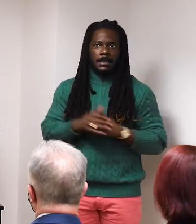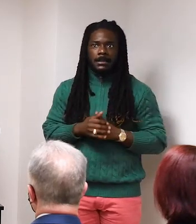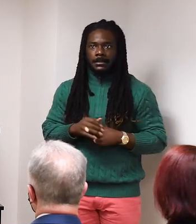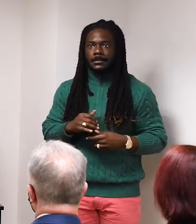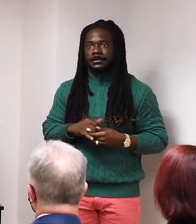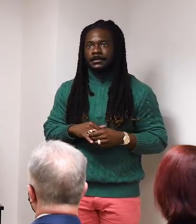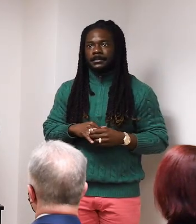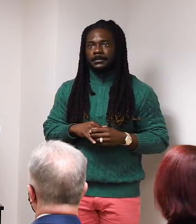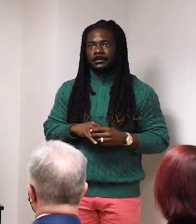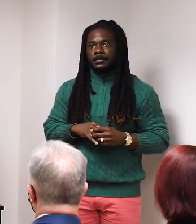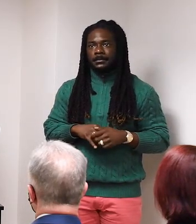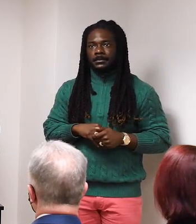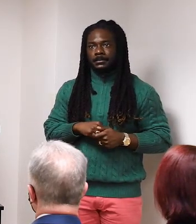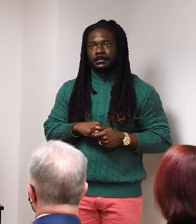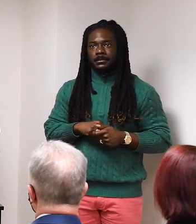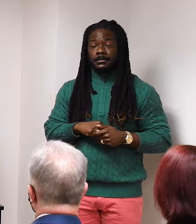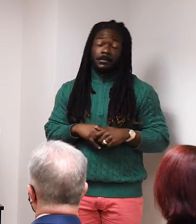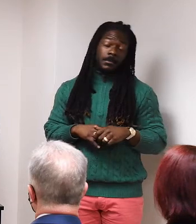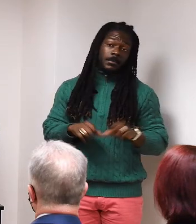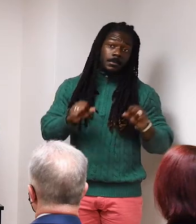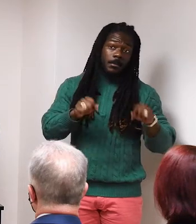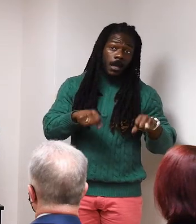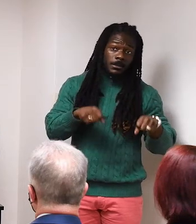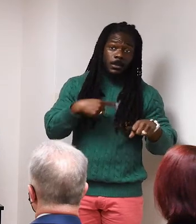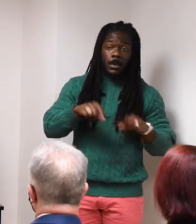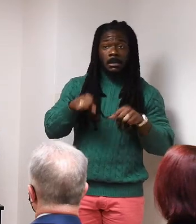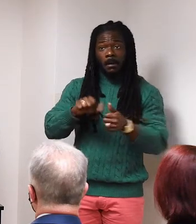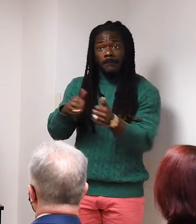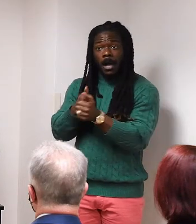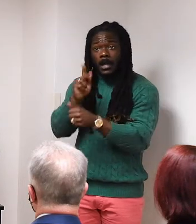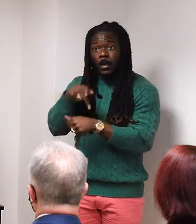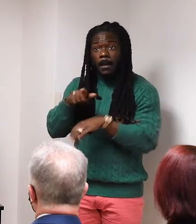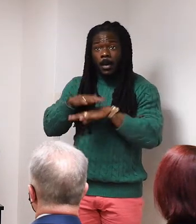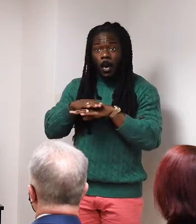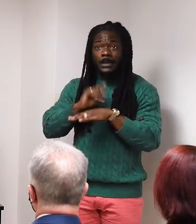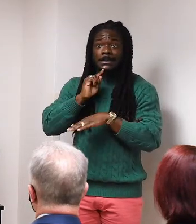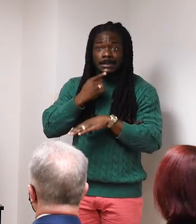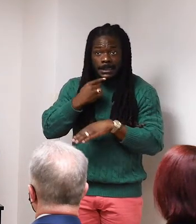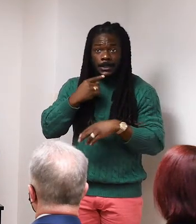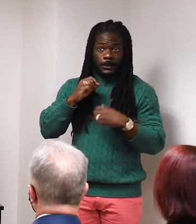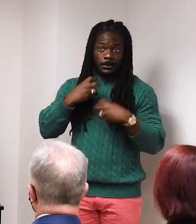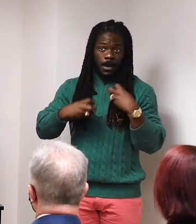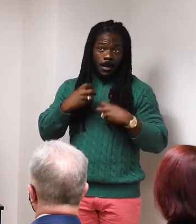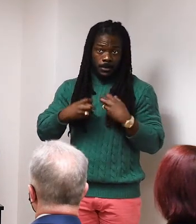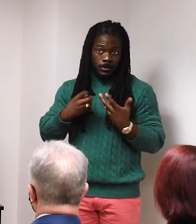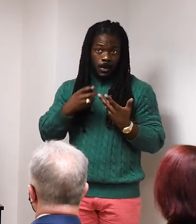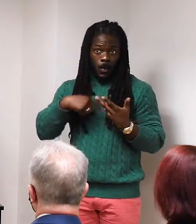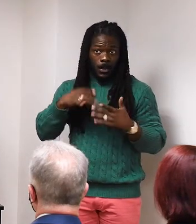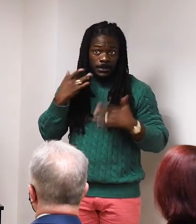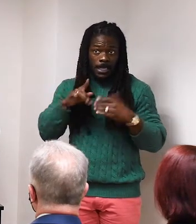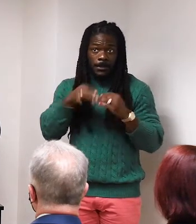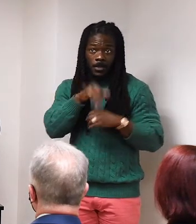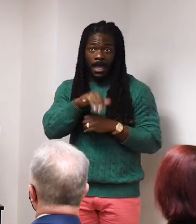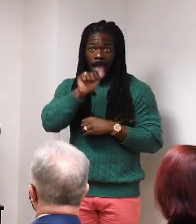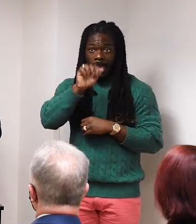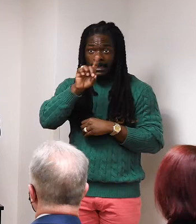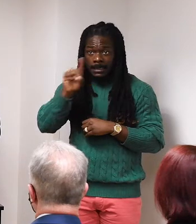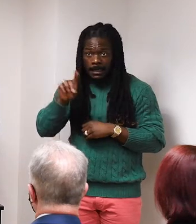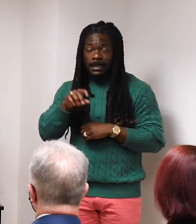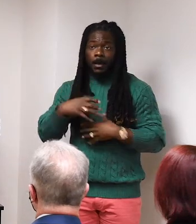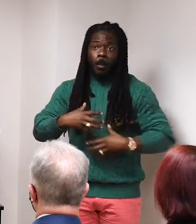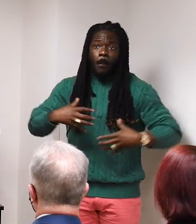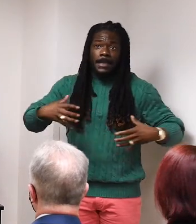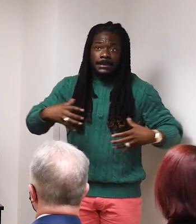huge. Potentially, we can also follow up on chronic conditions, which we're very excited about. ADD,